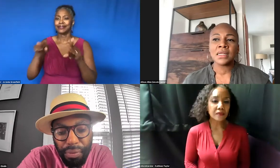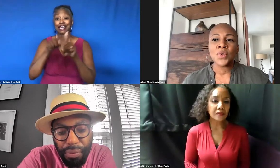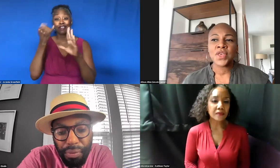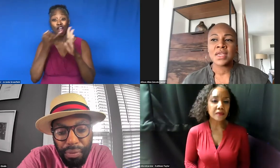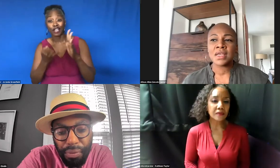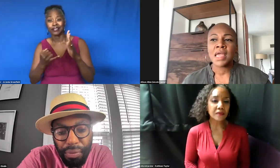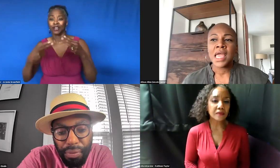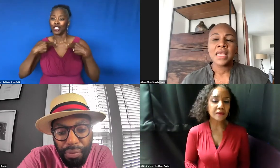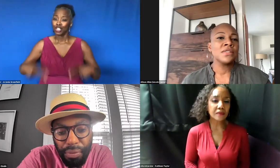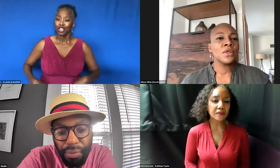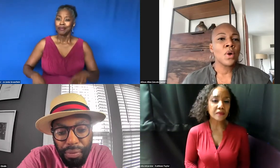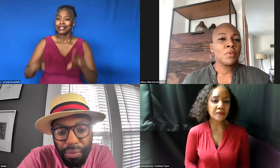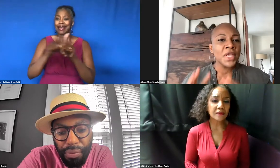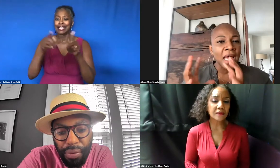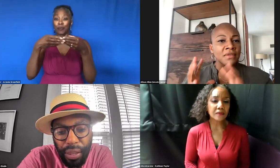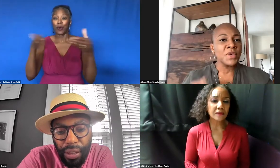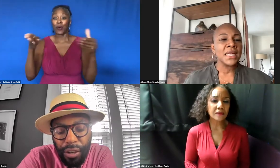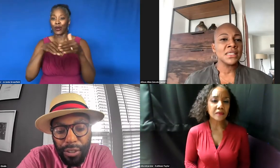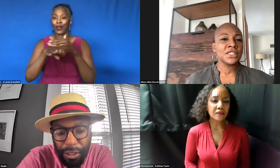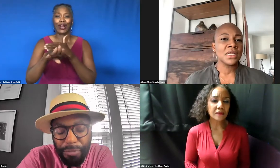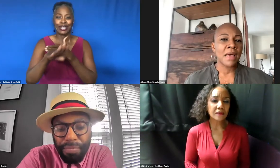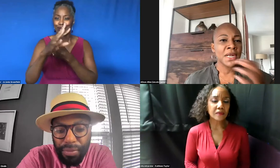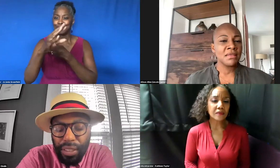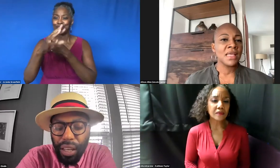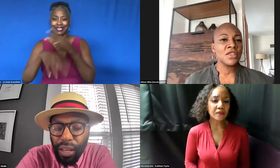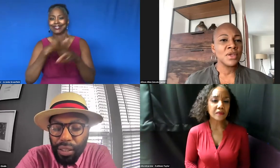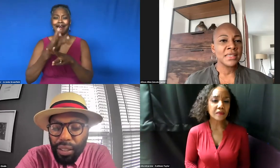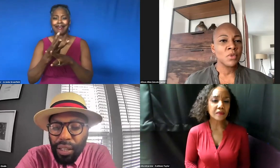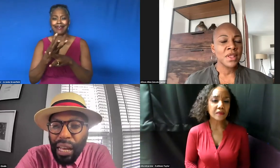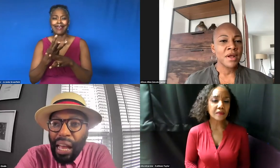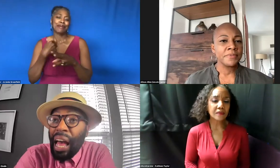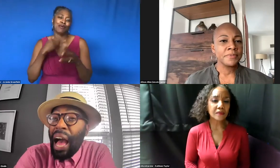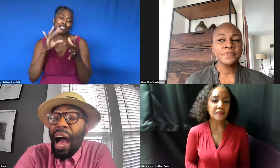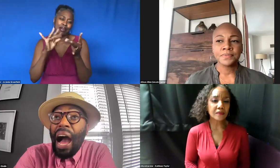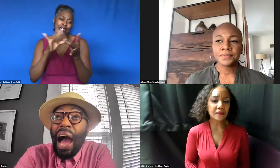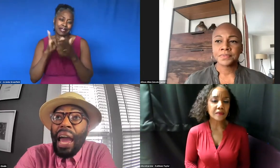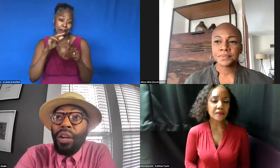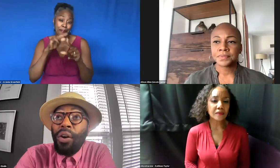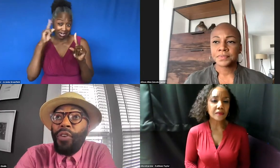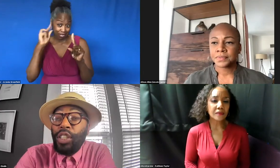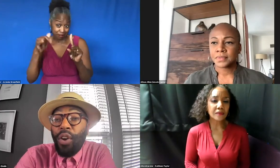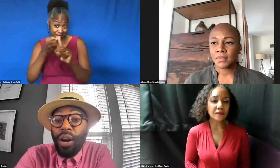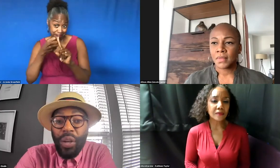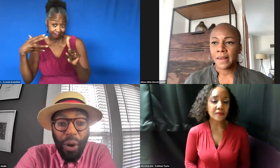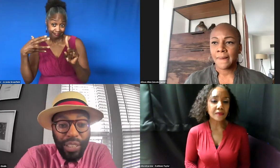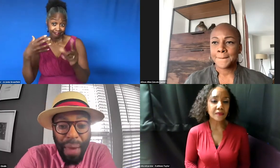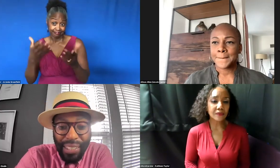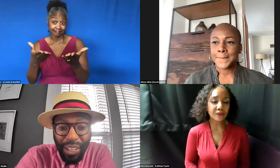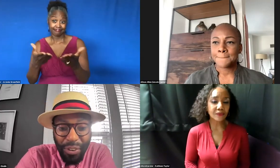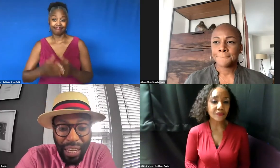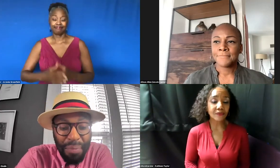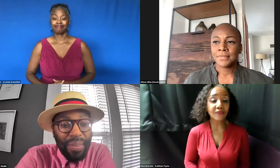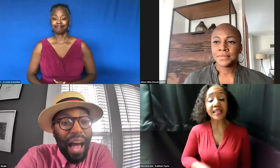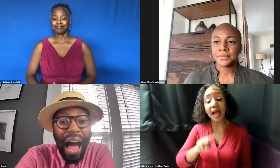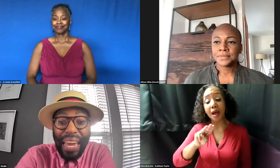and analytical thinking is the norm? We kind of touched on that, but I think you can add some more there. First of all, in the words of